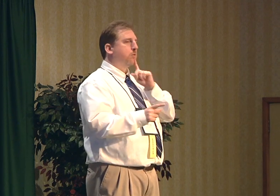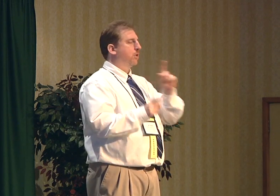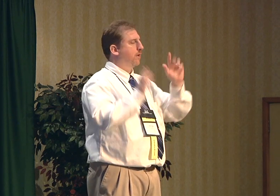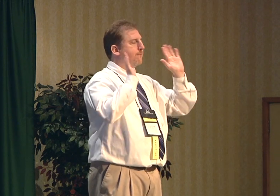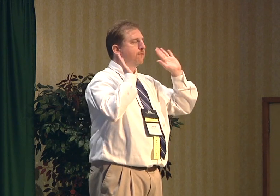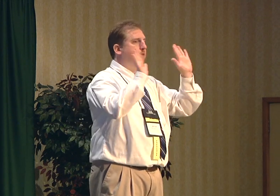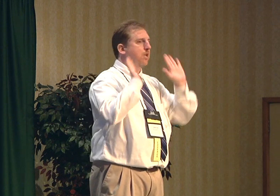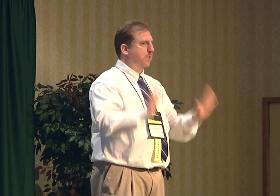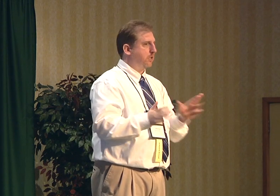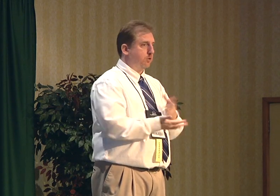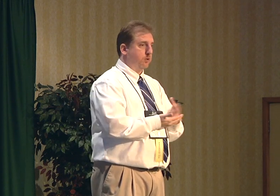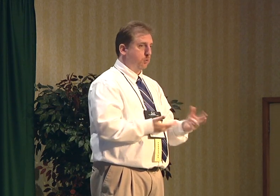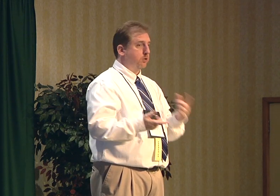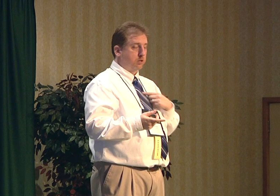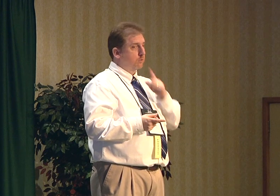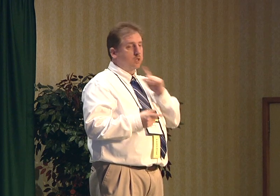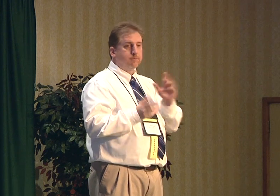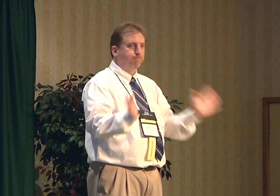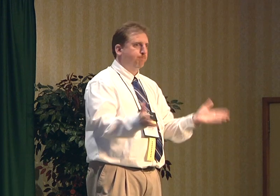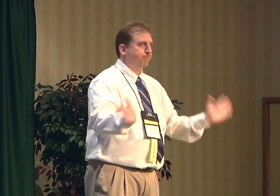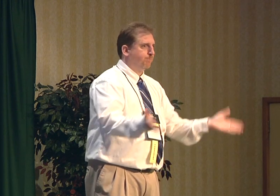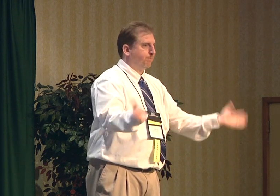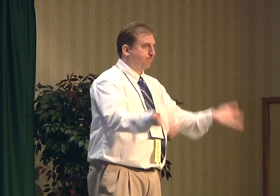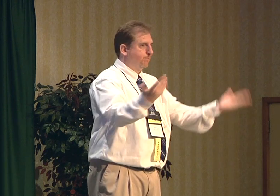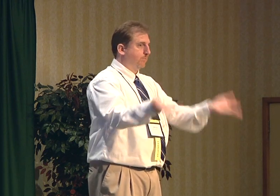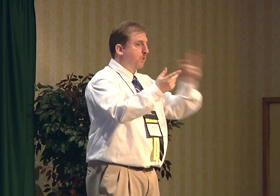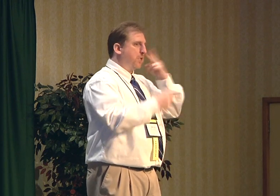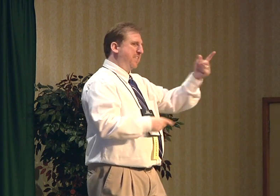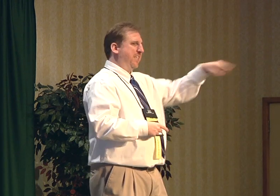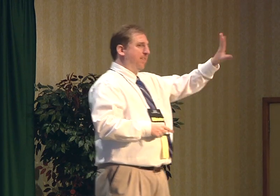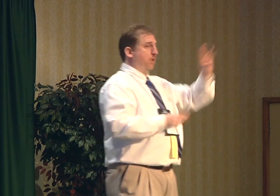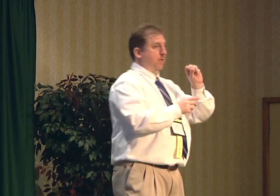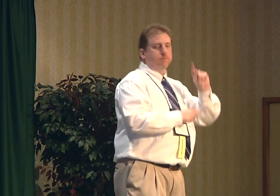www.healthcareinterpreting.org. And it's really got fantastic resources on it.